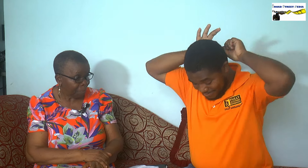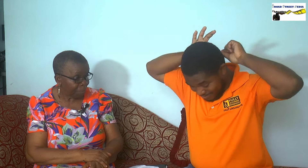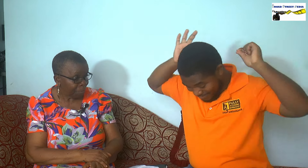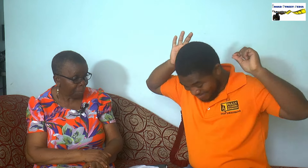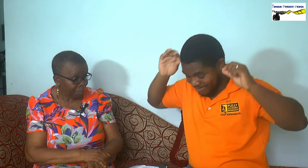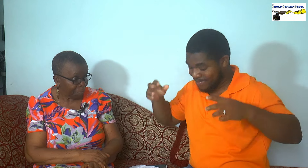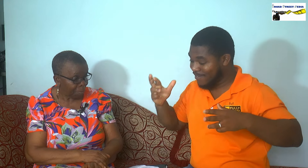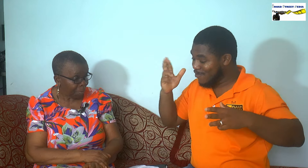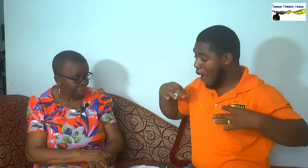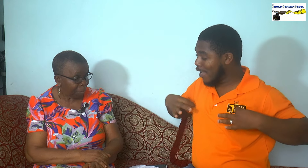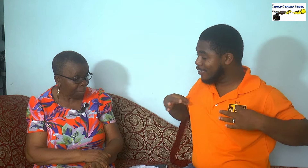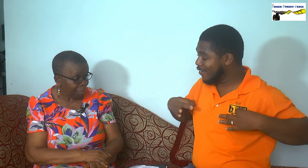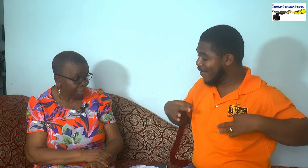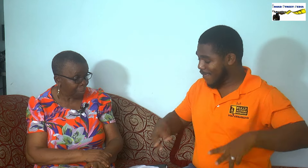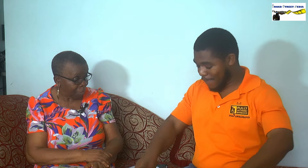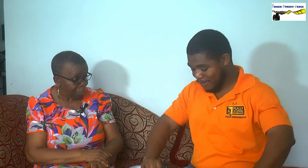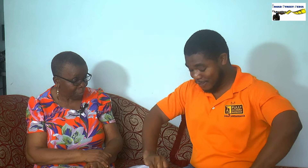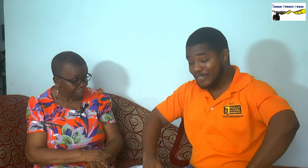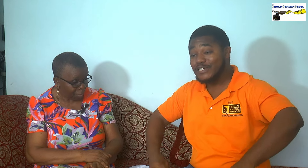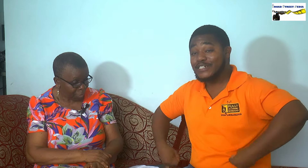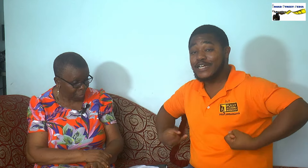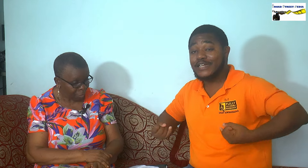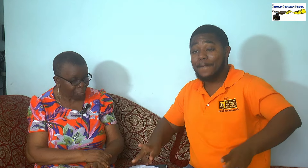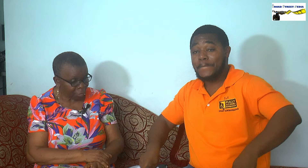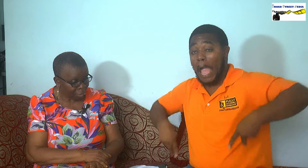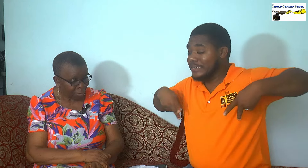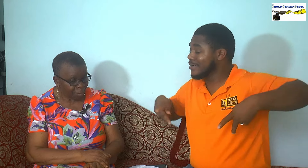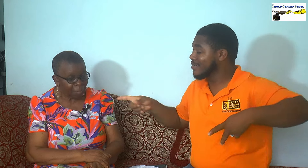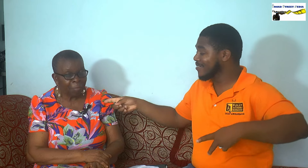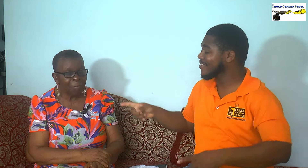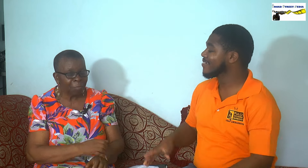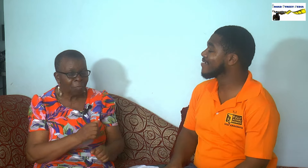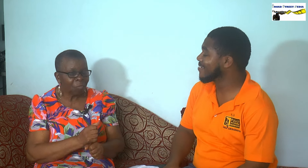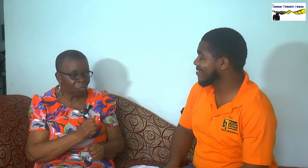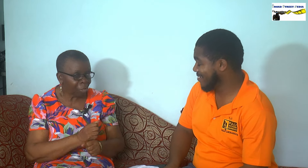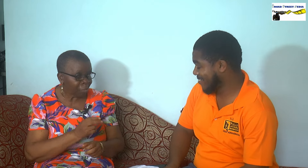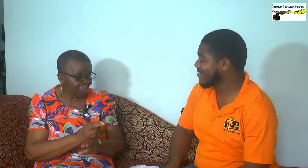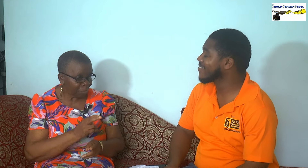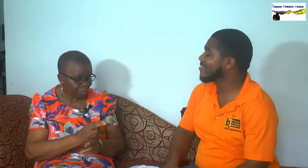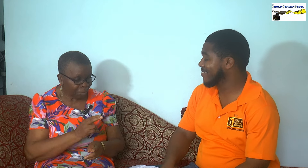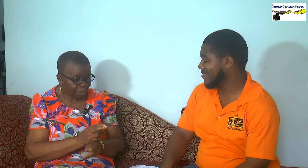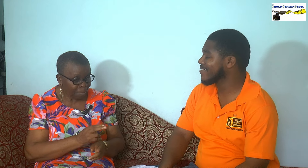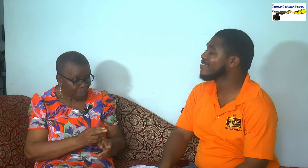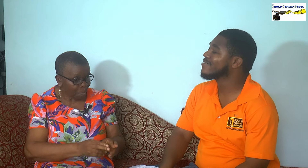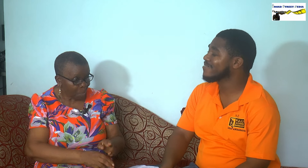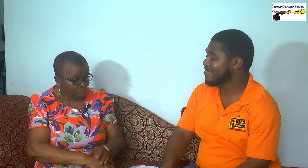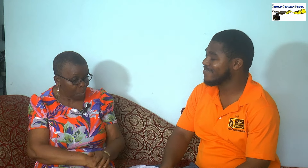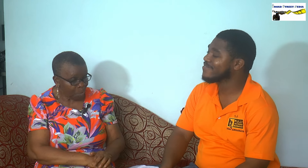And you were fashionable, you had your head tie, your shirt, your jeans back. Right.